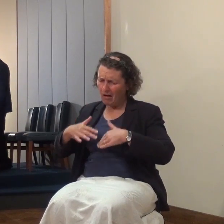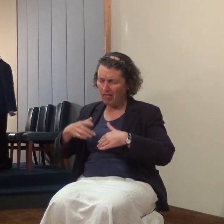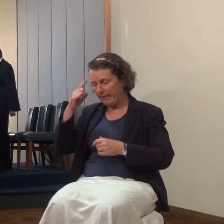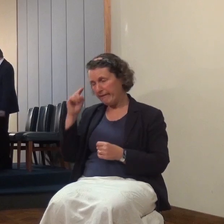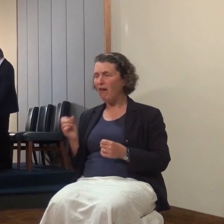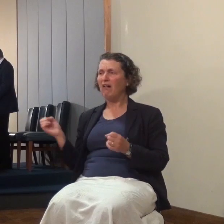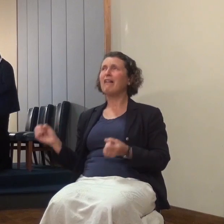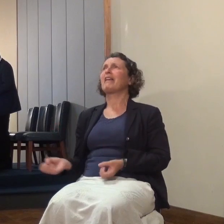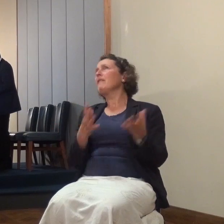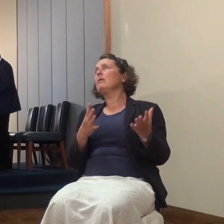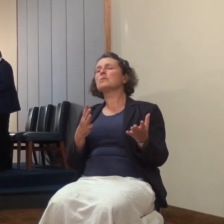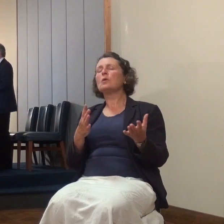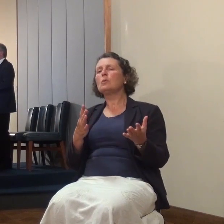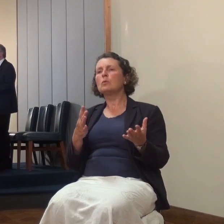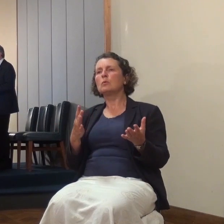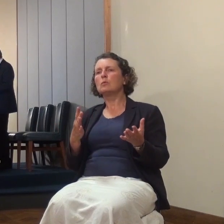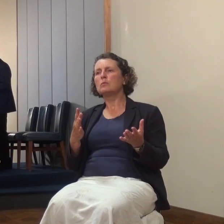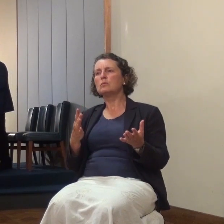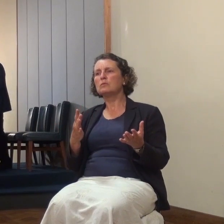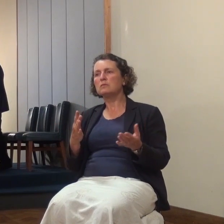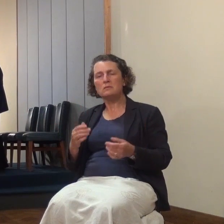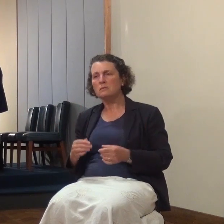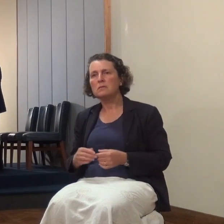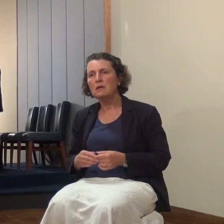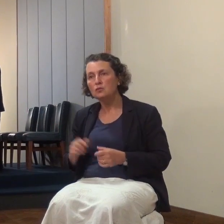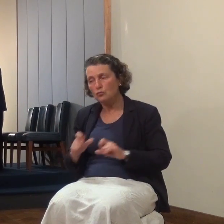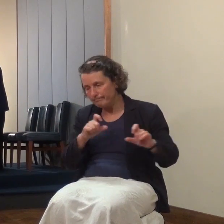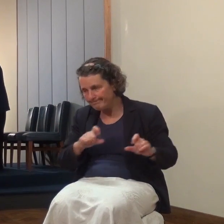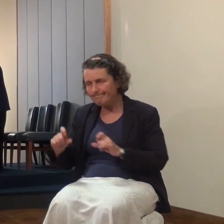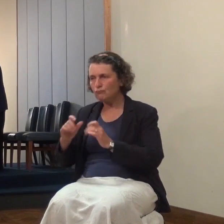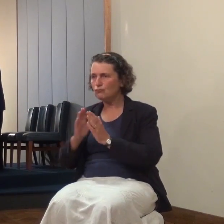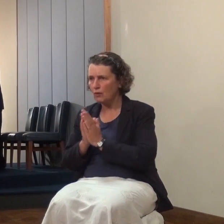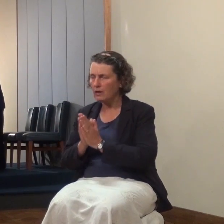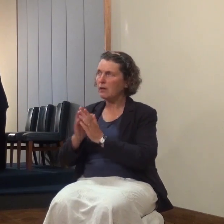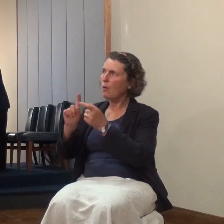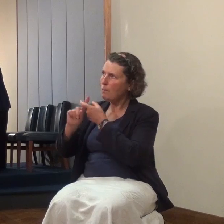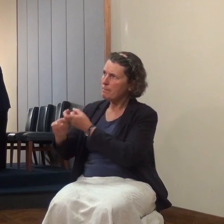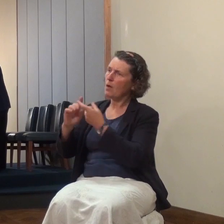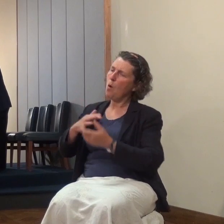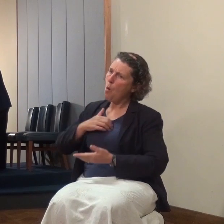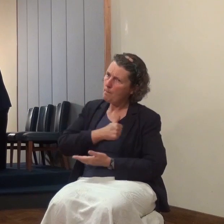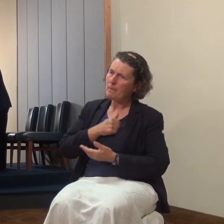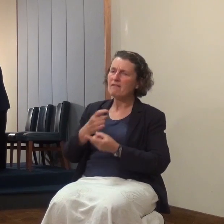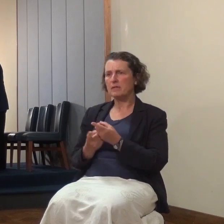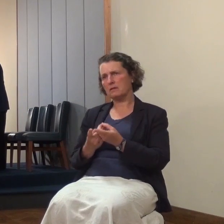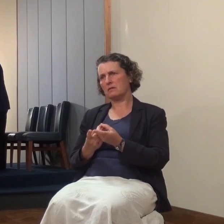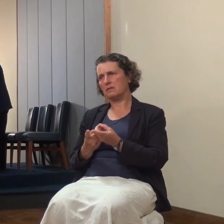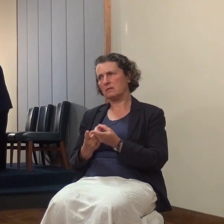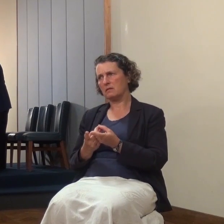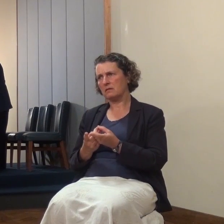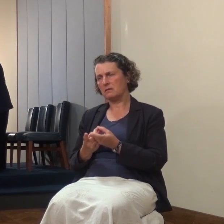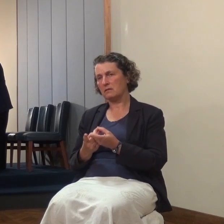can try to second guess God and get it wrong. For instance, we know, yes, we deserve nothing